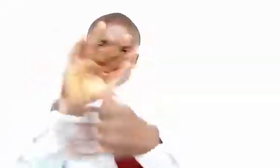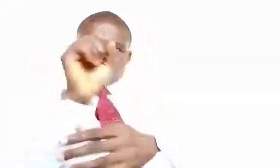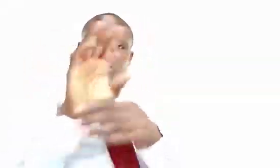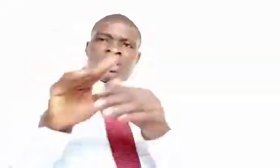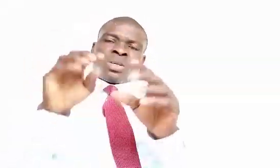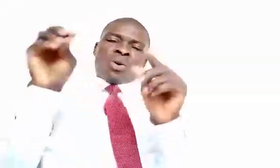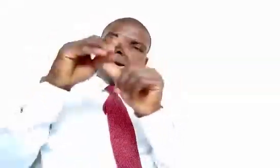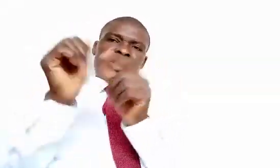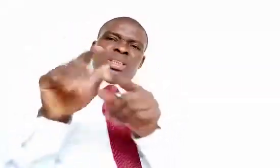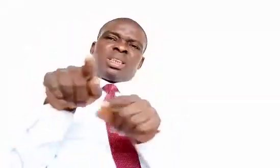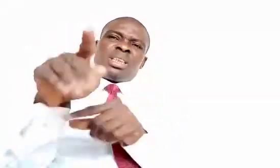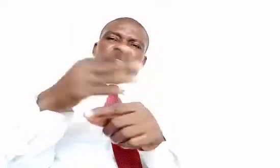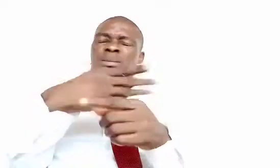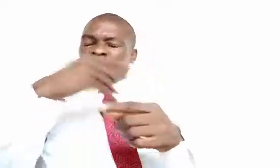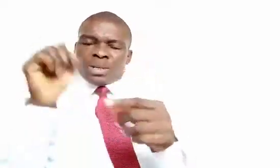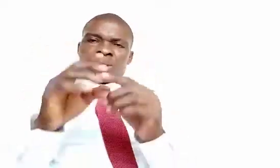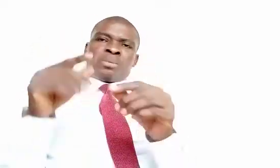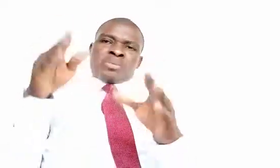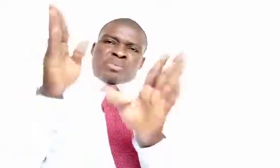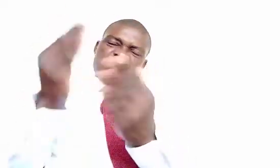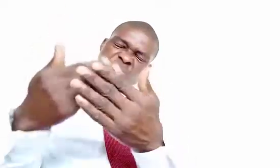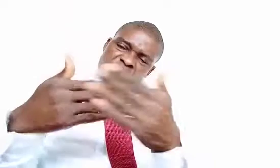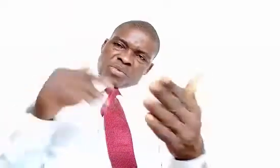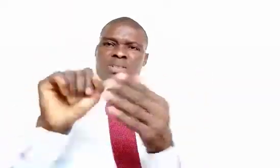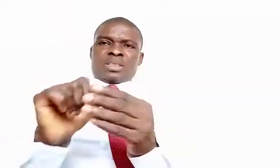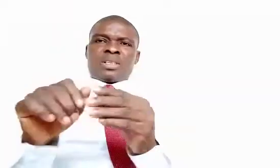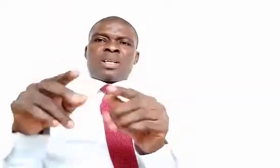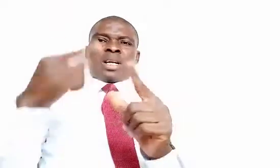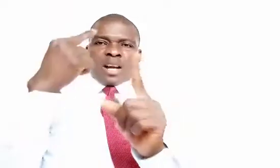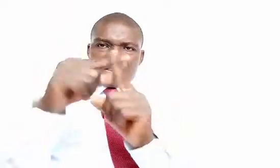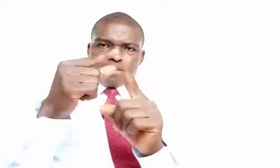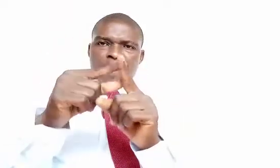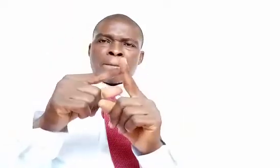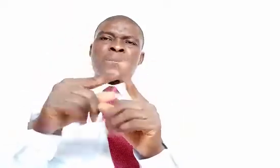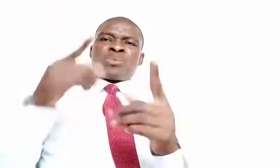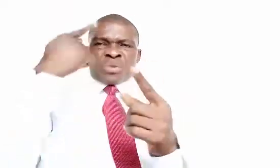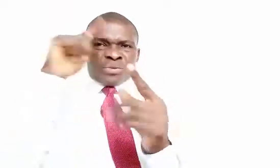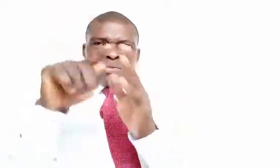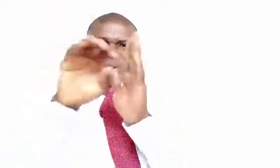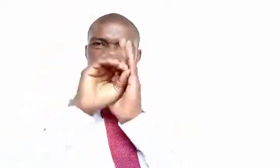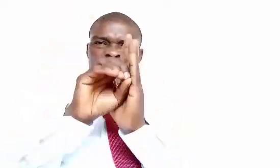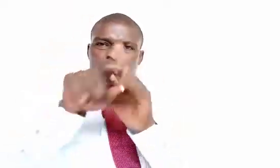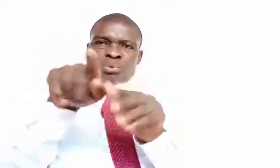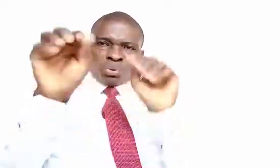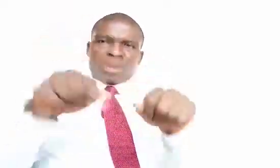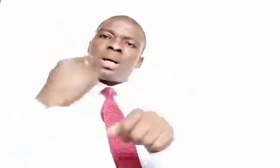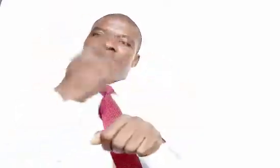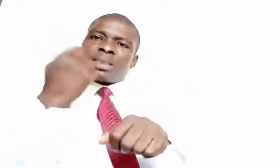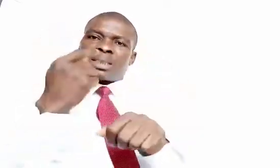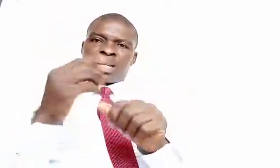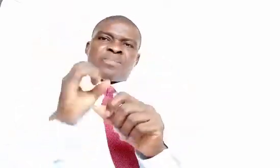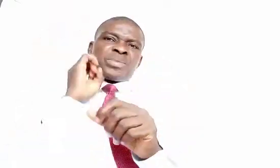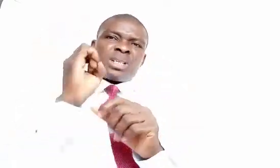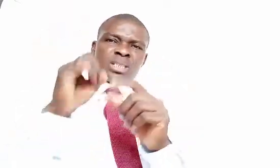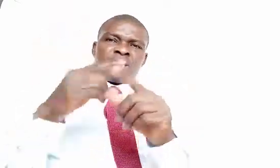the adverb either before the preposition or after it. For example, you can say, he walked to the kitchen